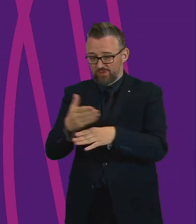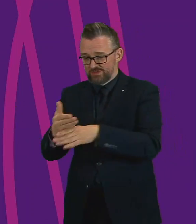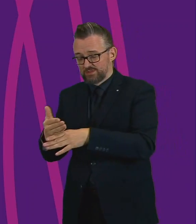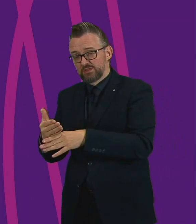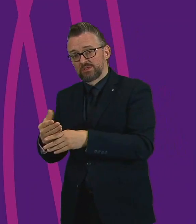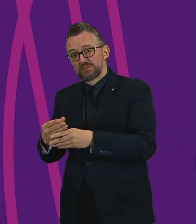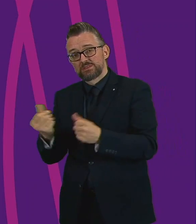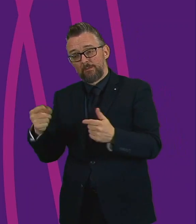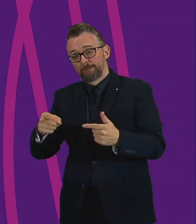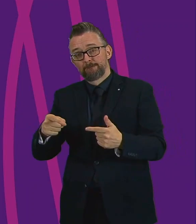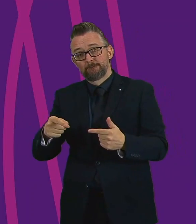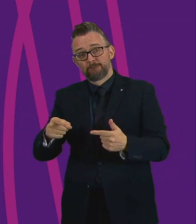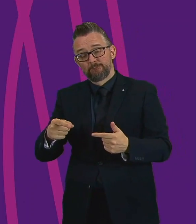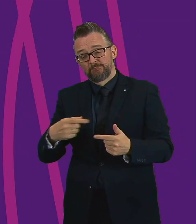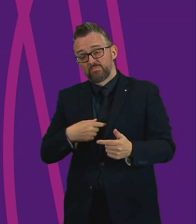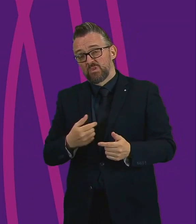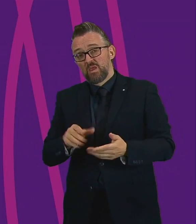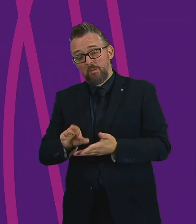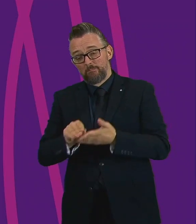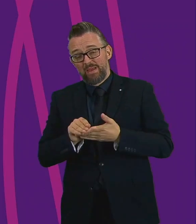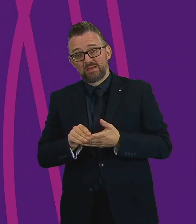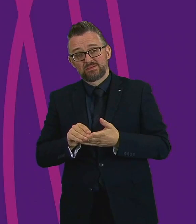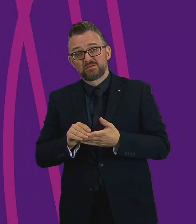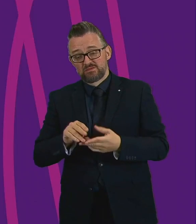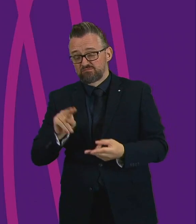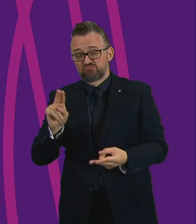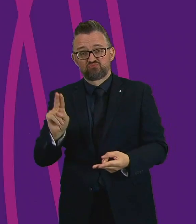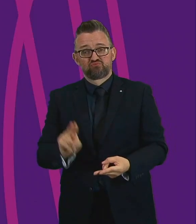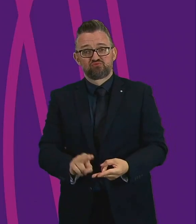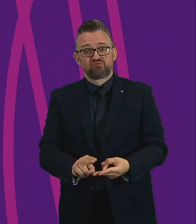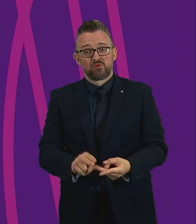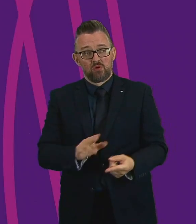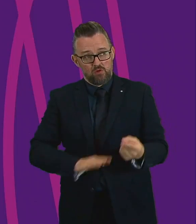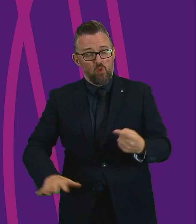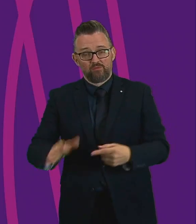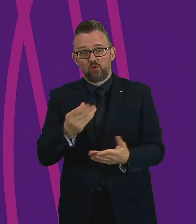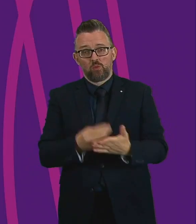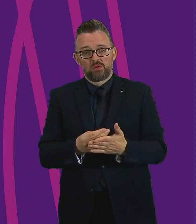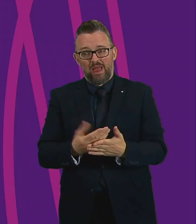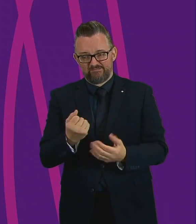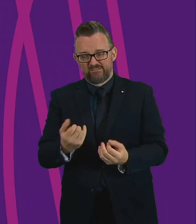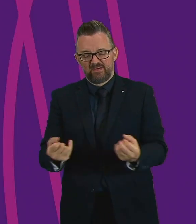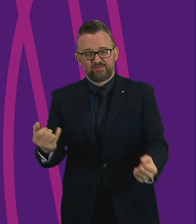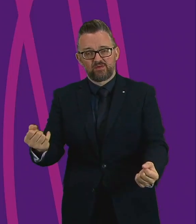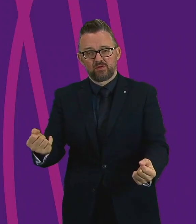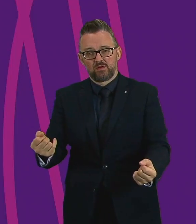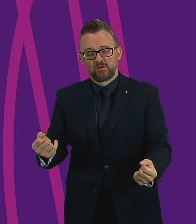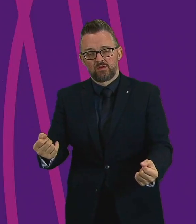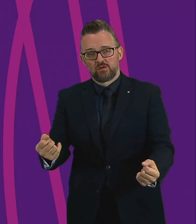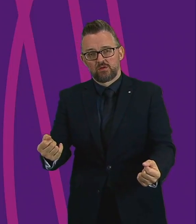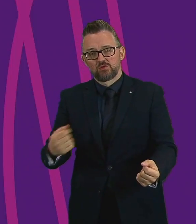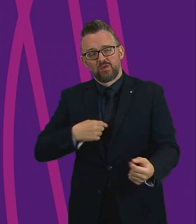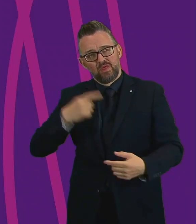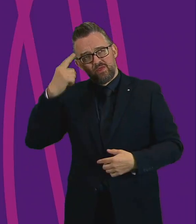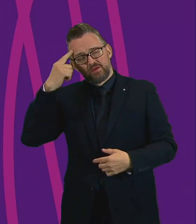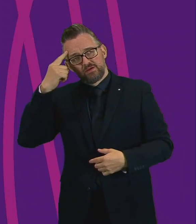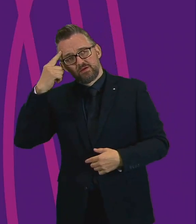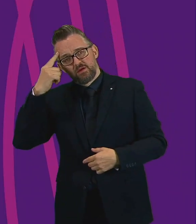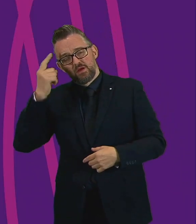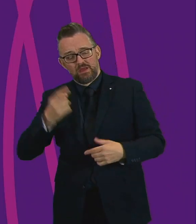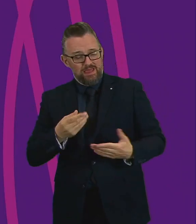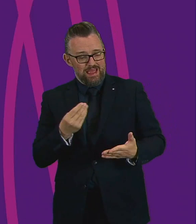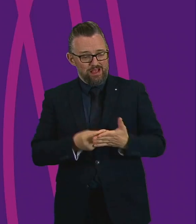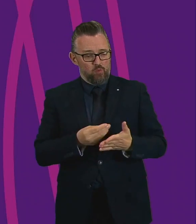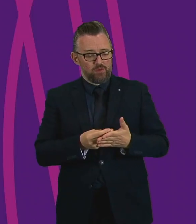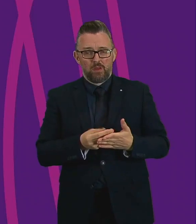the most undervalued and underpaid within our economy? So in looking at how we restart and rebuild the